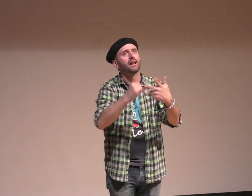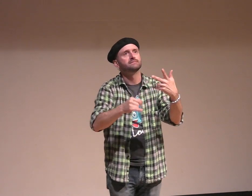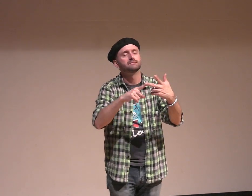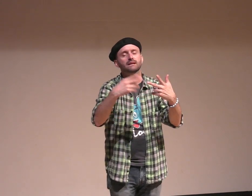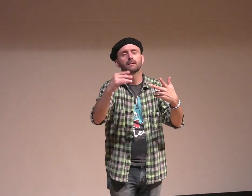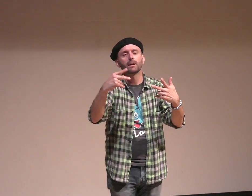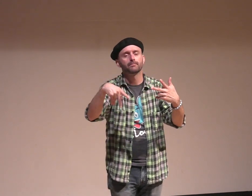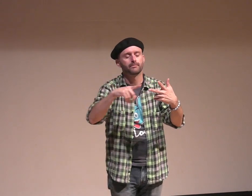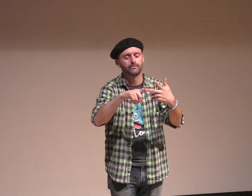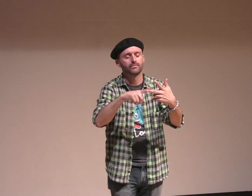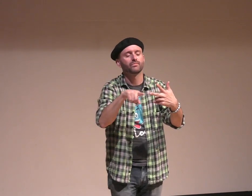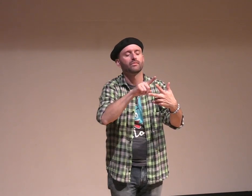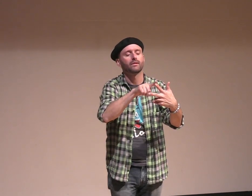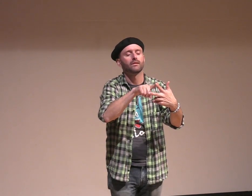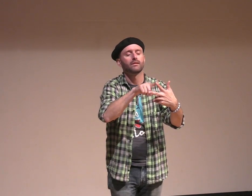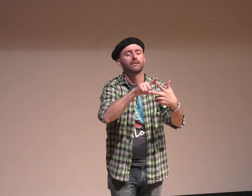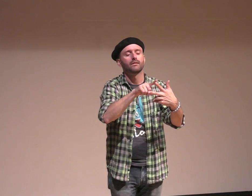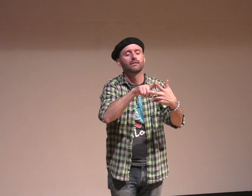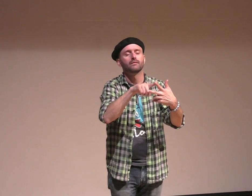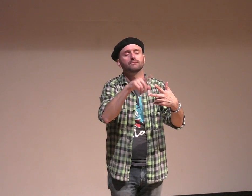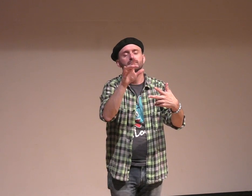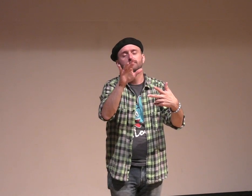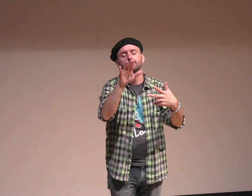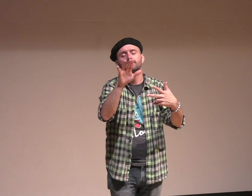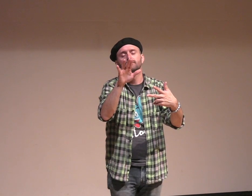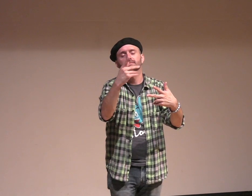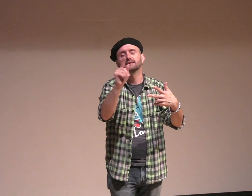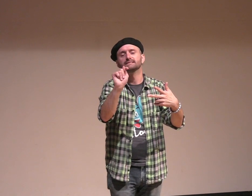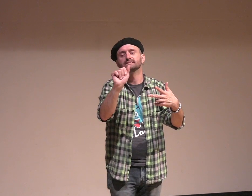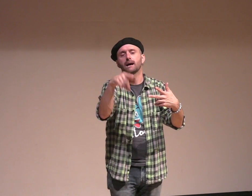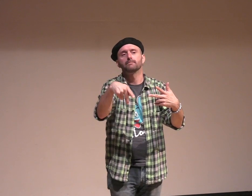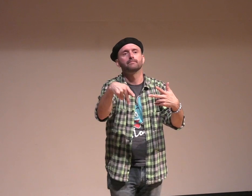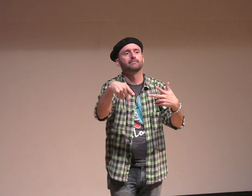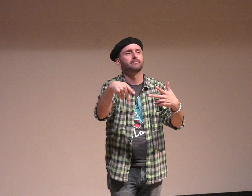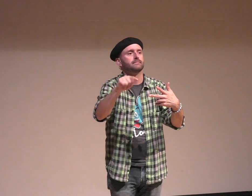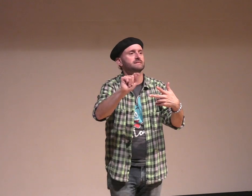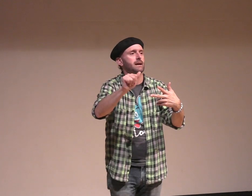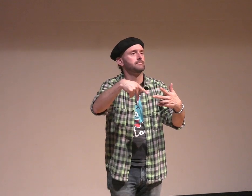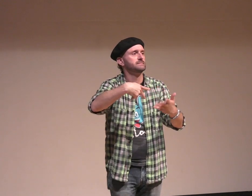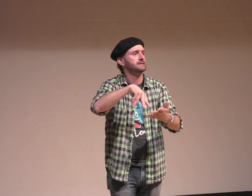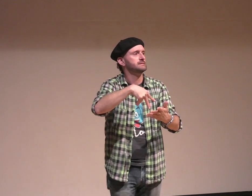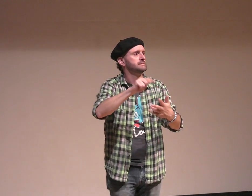And then the last one is, the last one's hip hop. The middle one is going to be tap